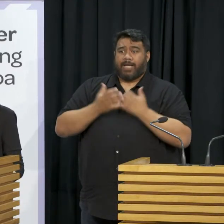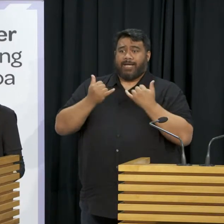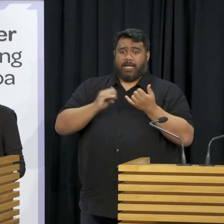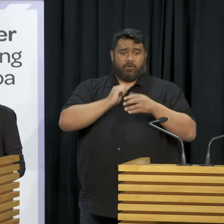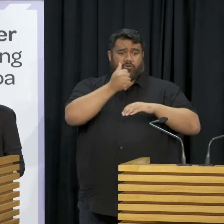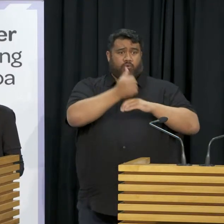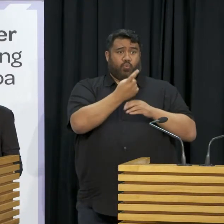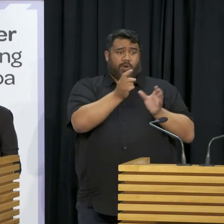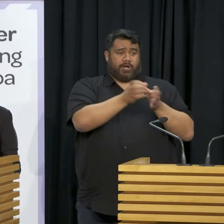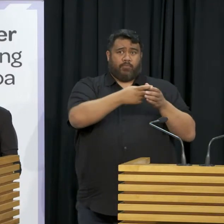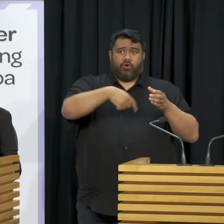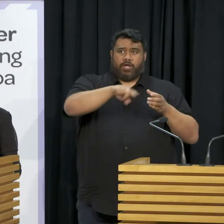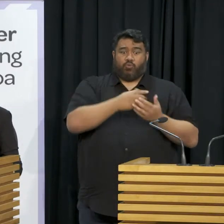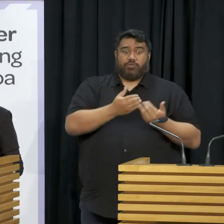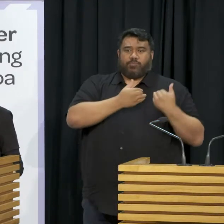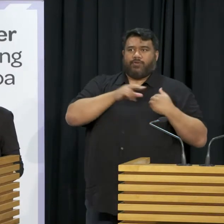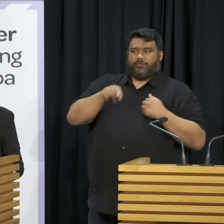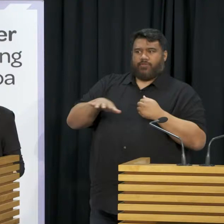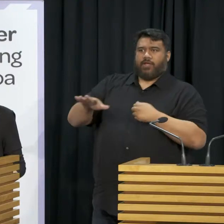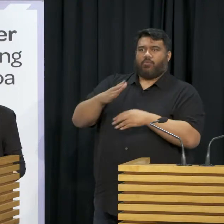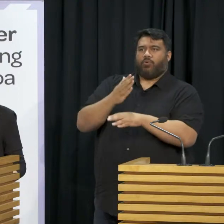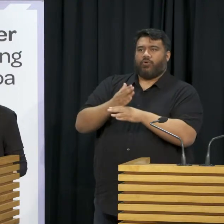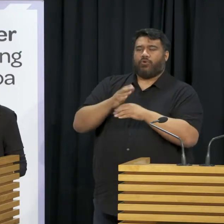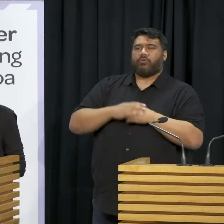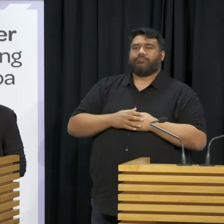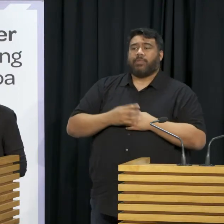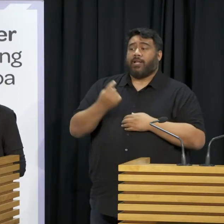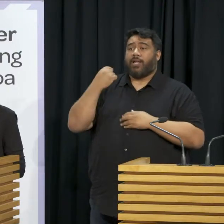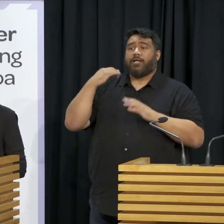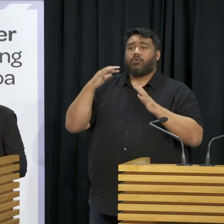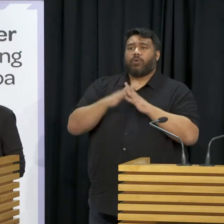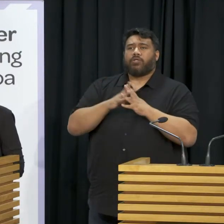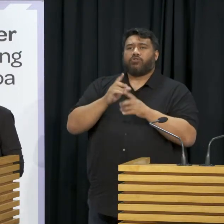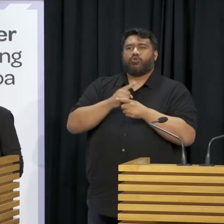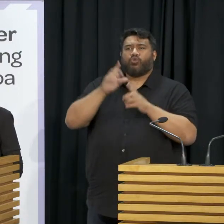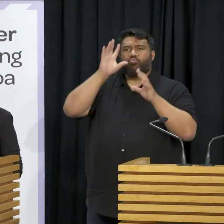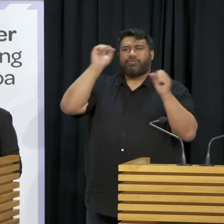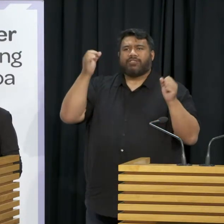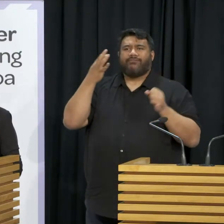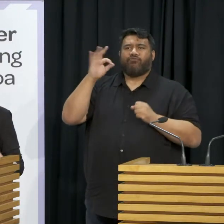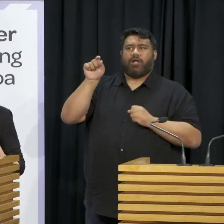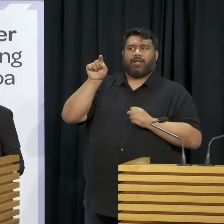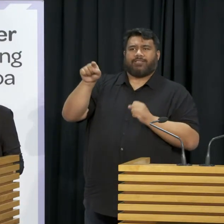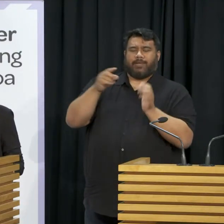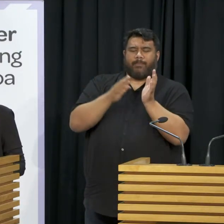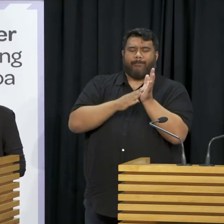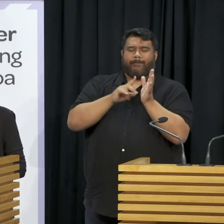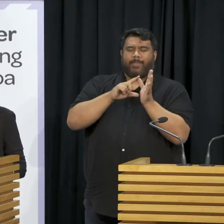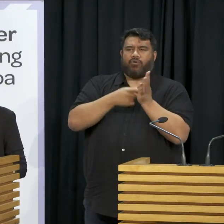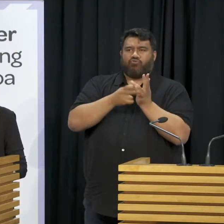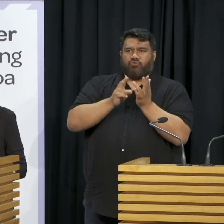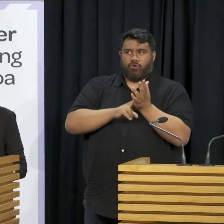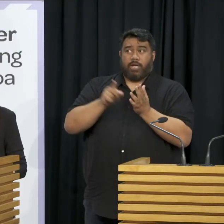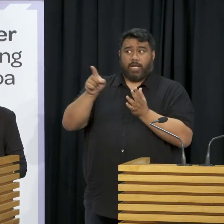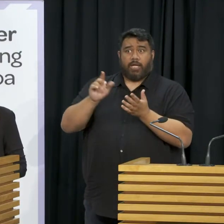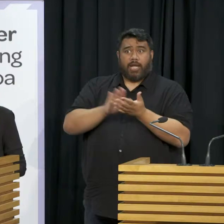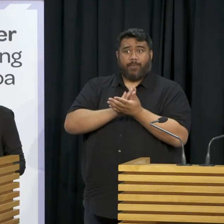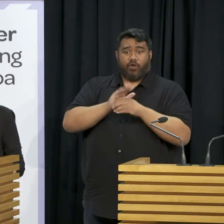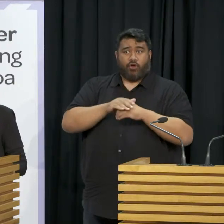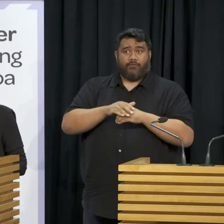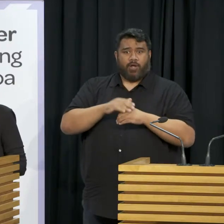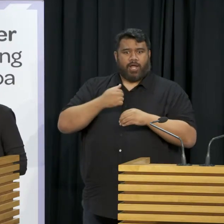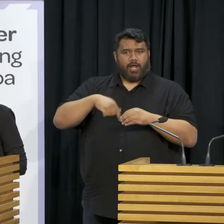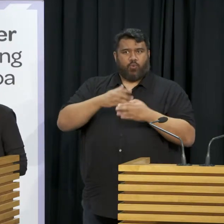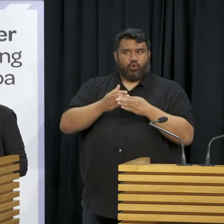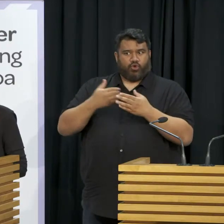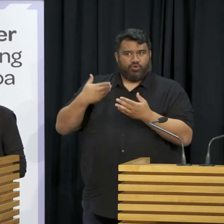entity. Last week, I spoke to President Macron of France. He too is pleased with the progress to date, but we both believe there is more to do, and the